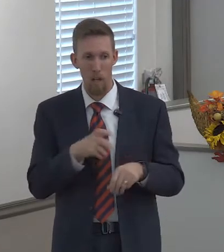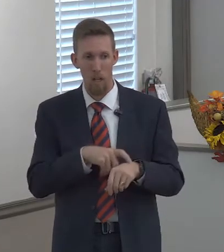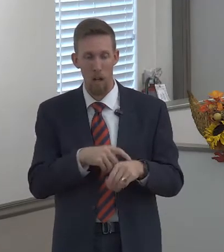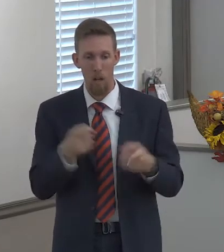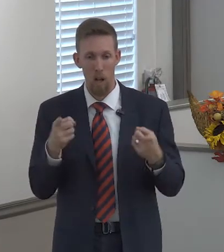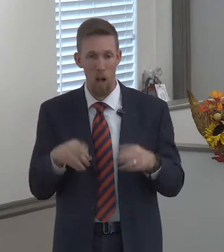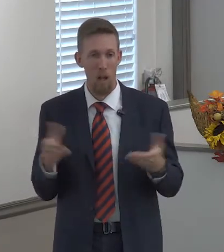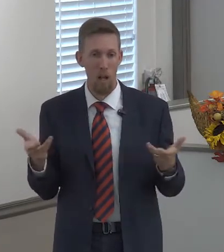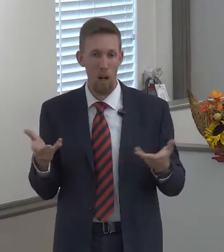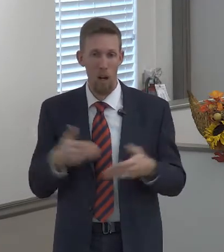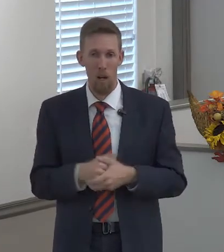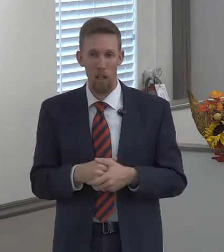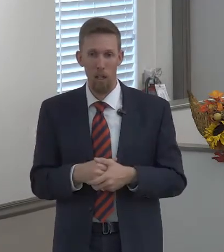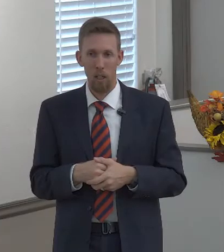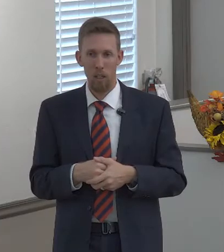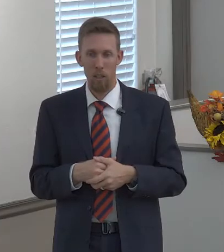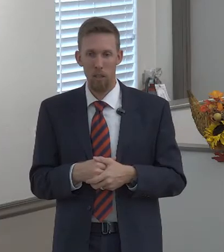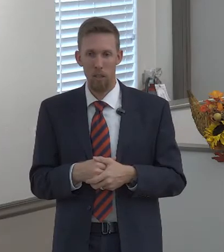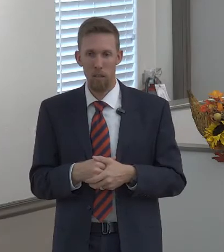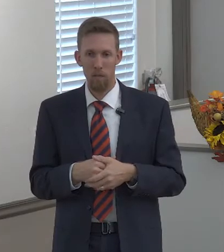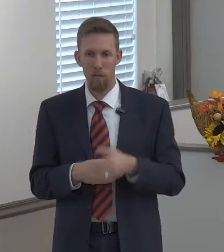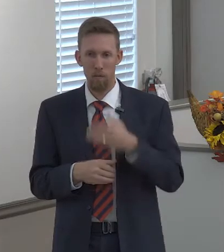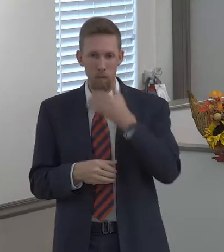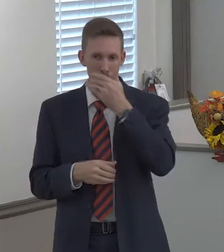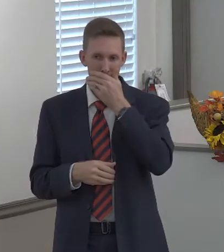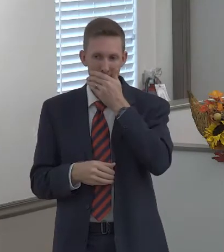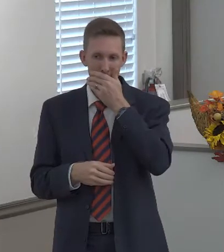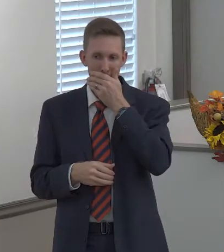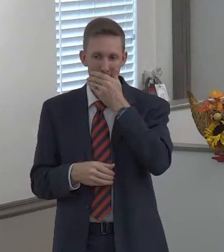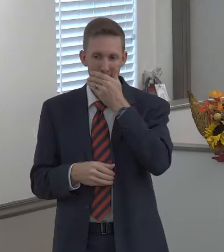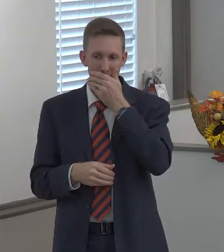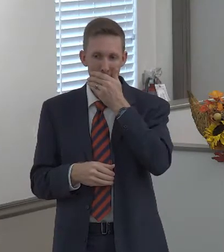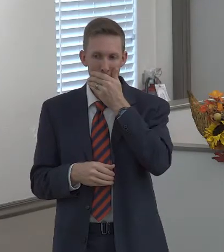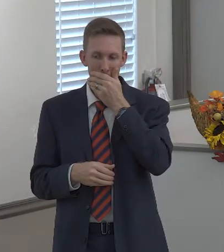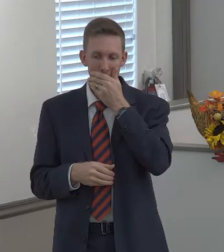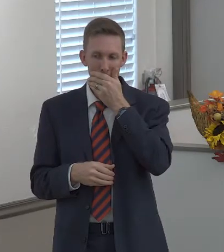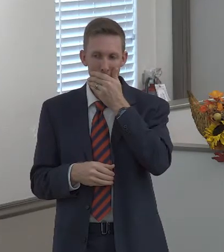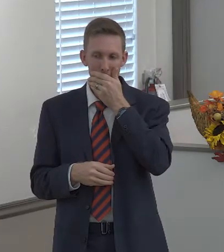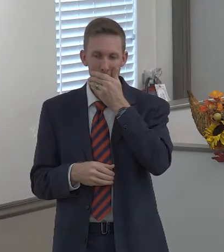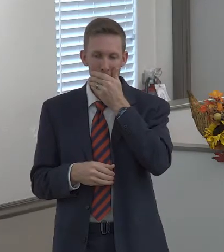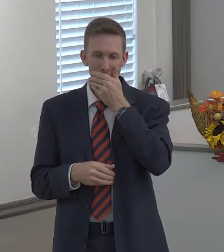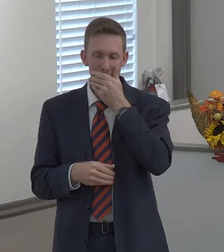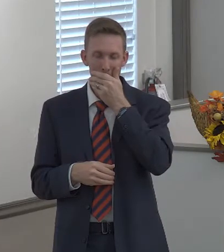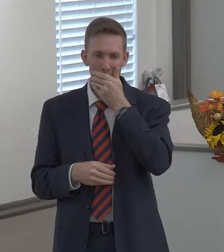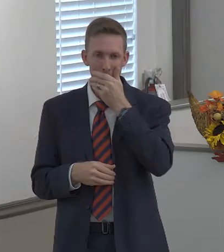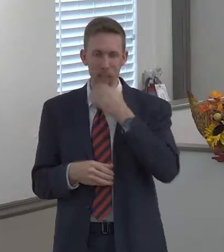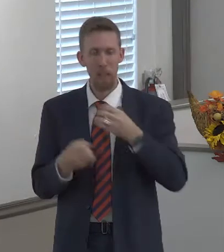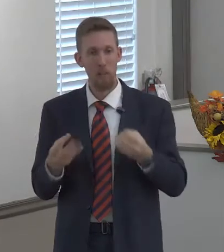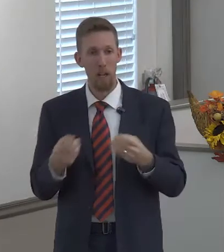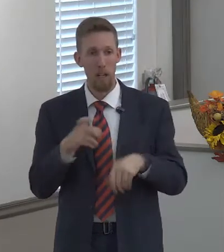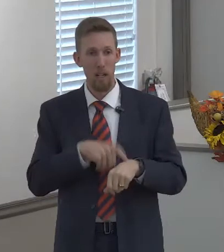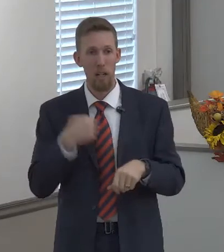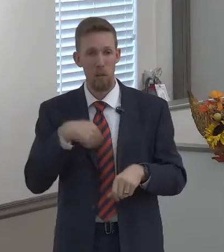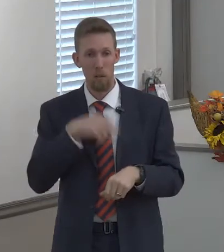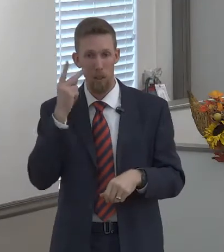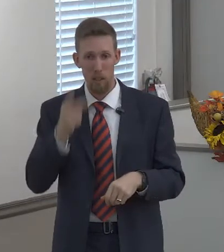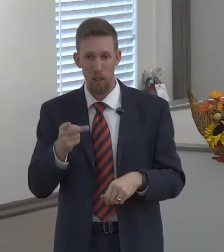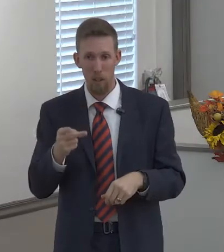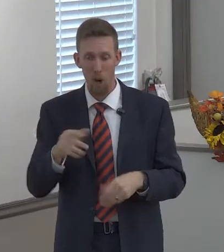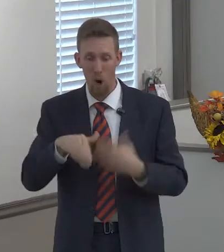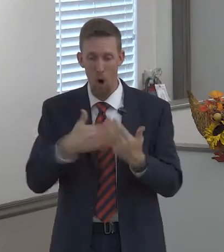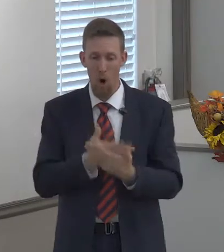the things of God. Oh, they might go to church on Mother's Day to make Mama happy, or